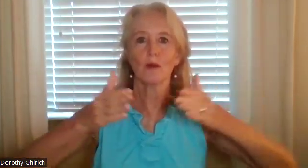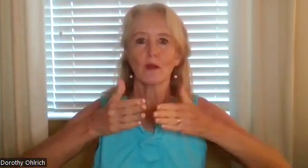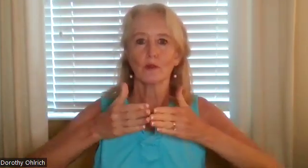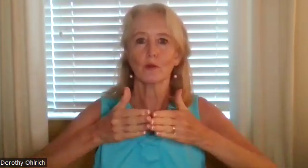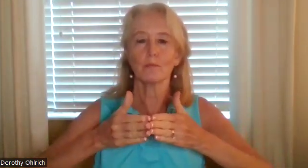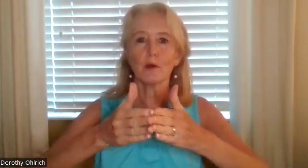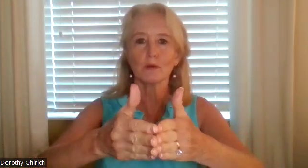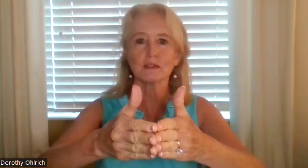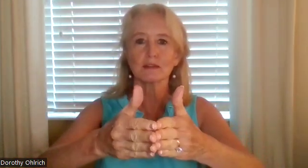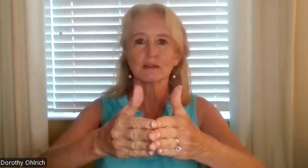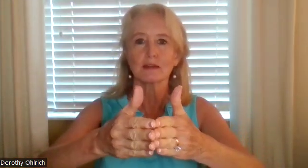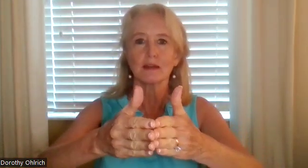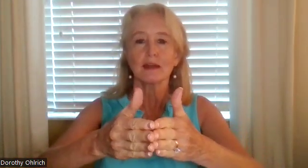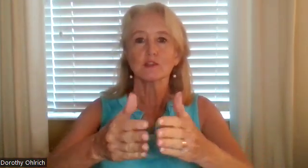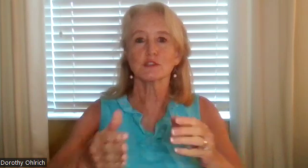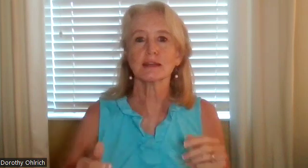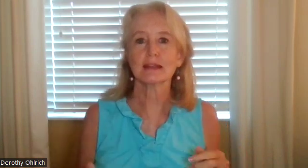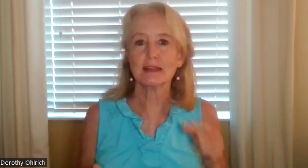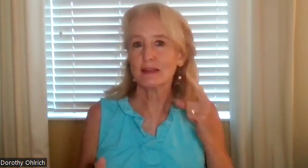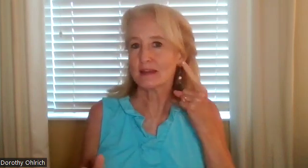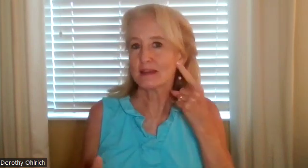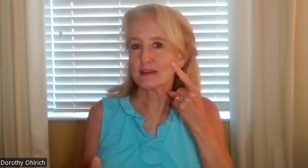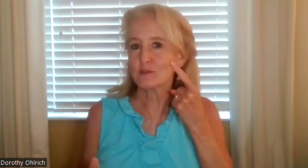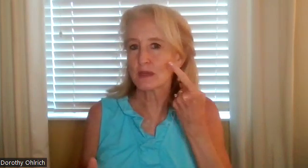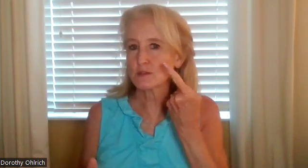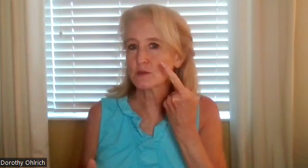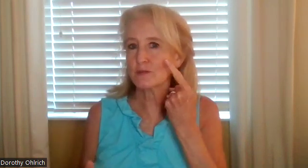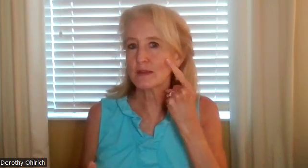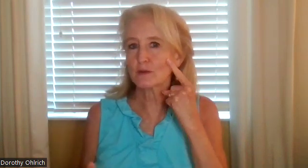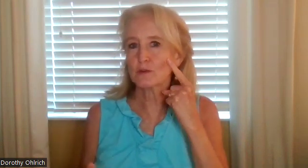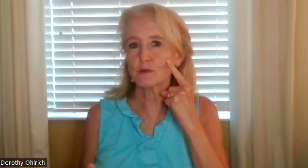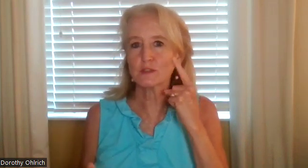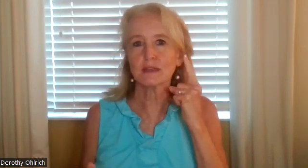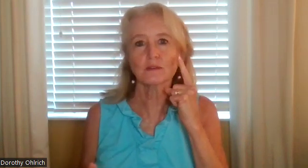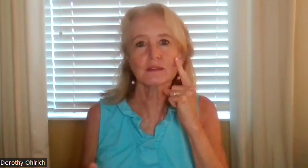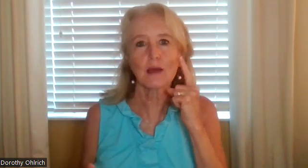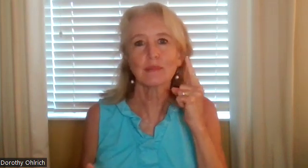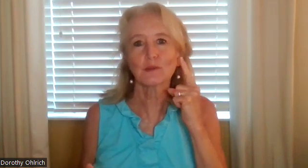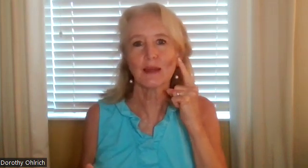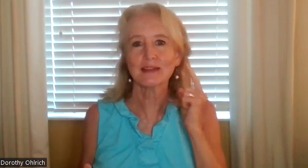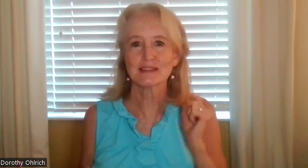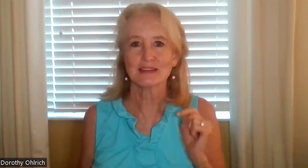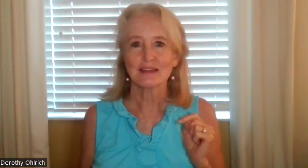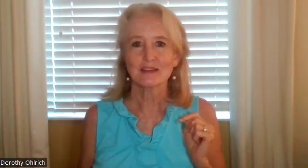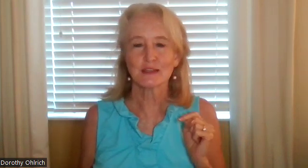row your boat. Gently is you touch your finger to your cheek, tap it twice,